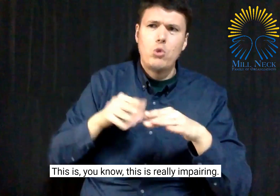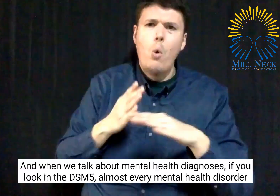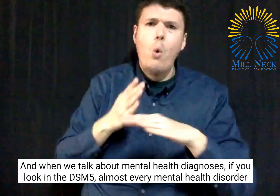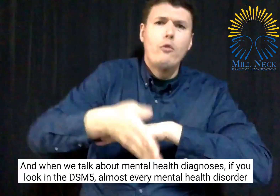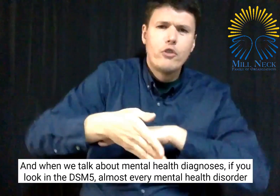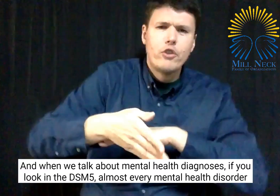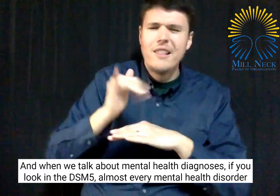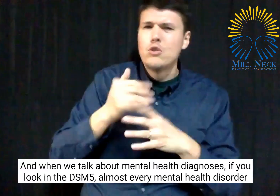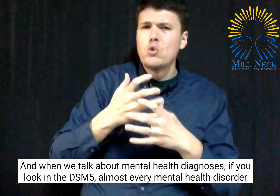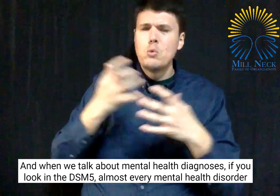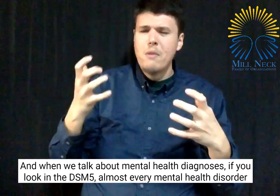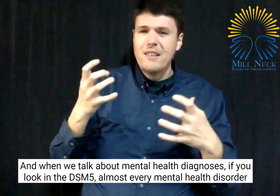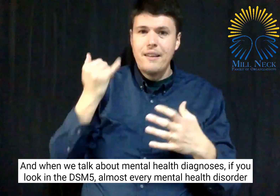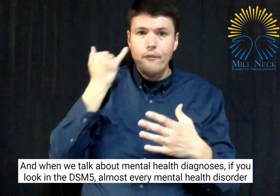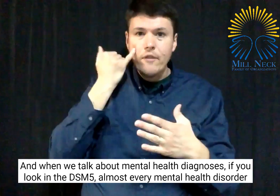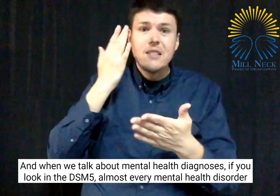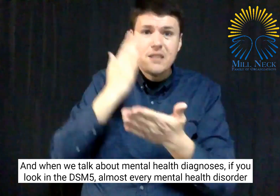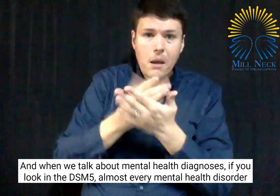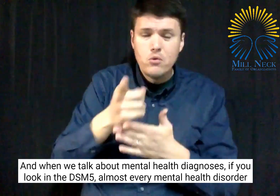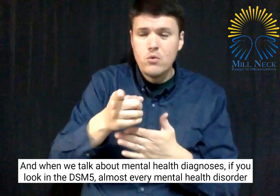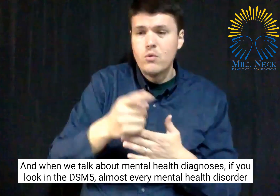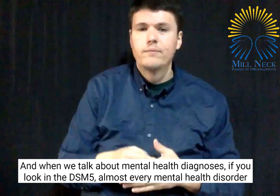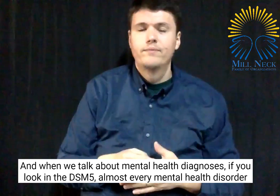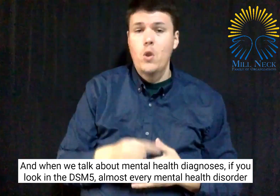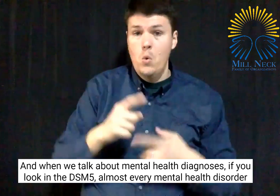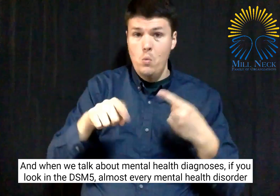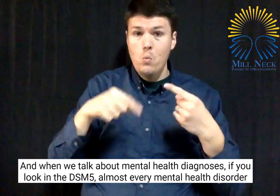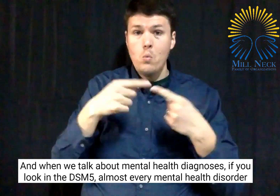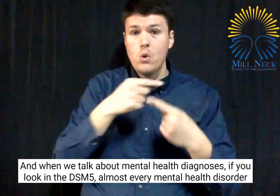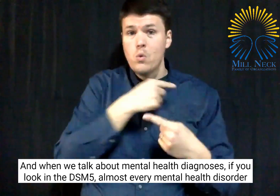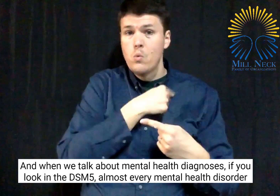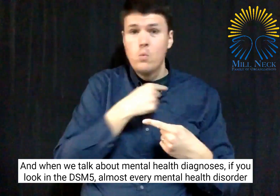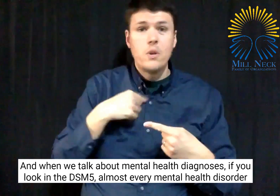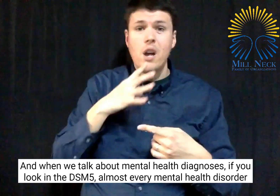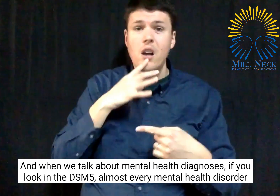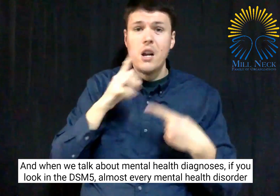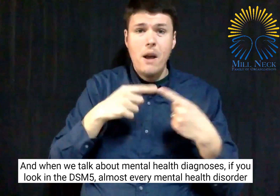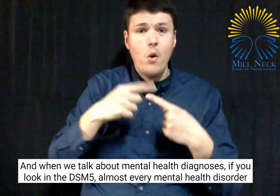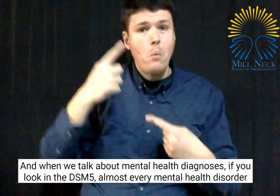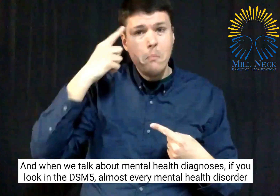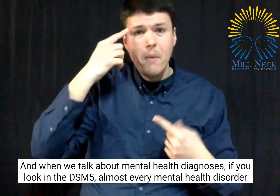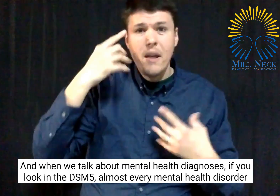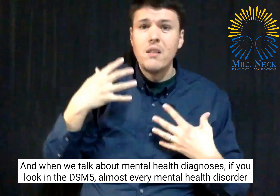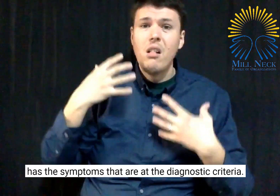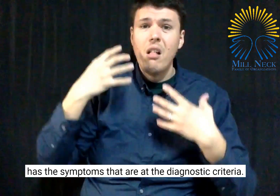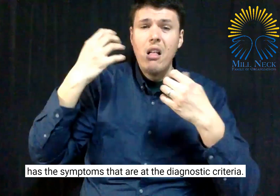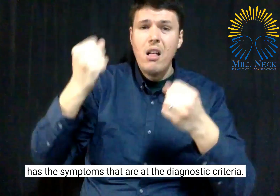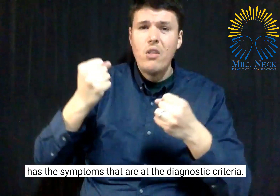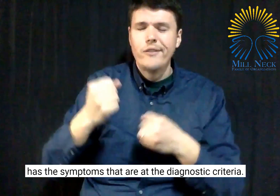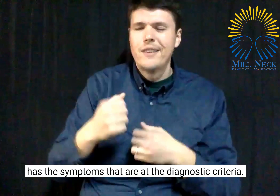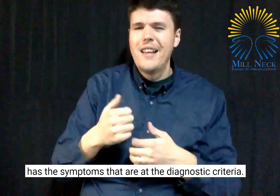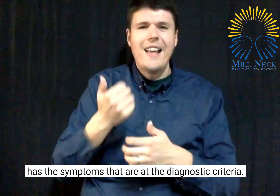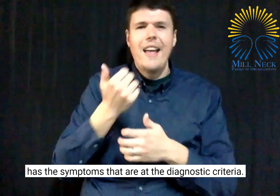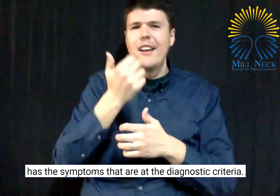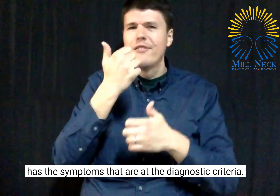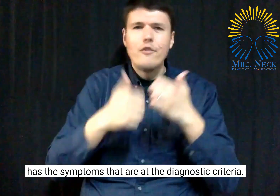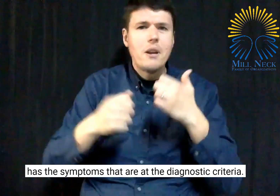And when we talk about mental health diagnoses, if you look in the DSM-5, almost every mental health disorder has the symptoms that are the